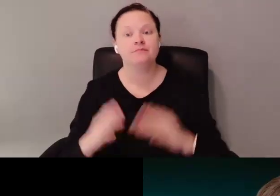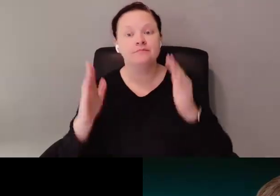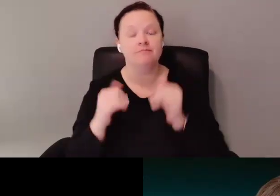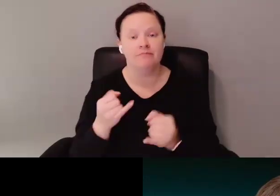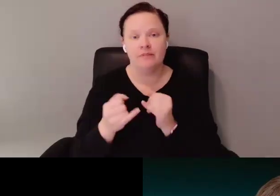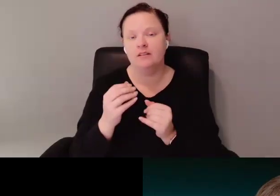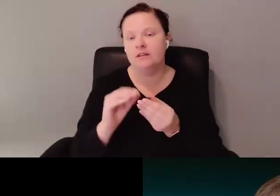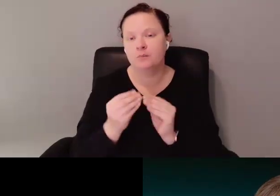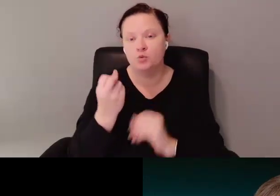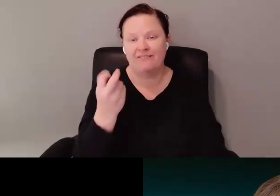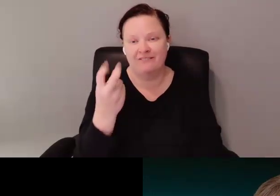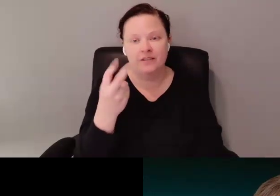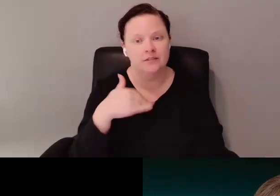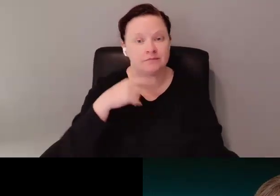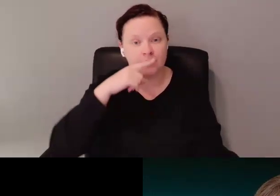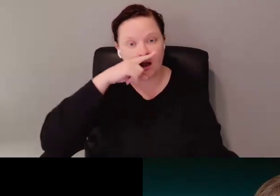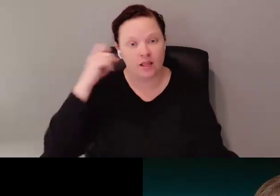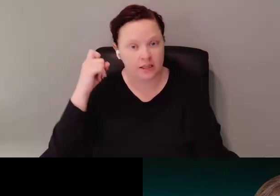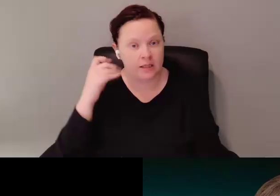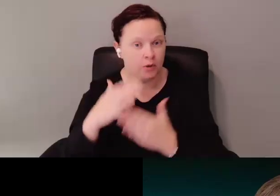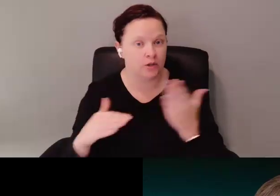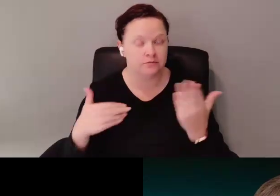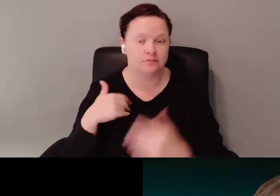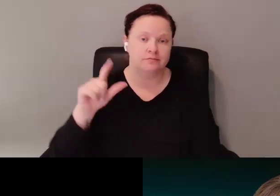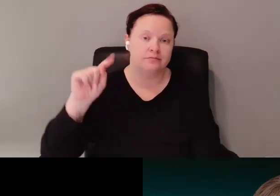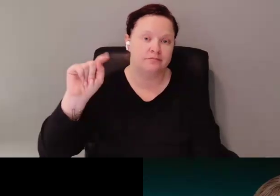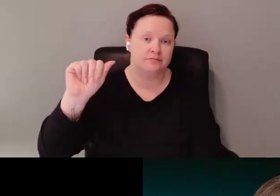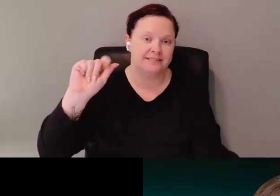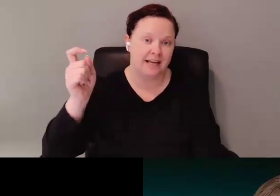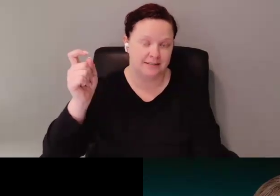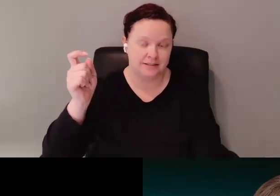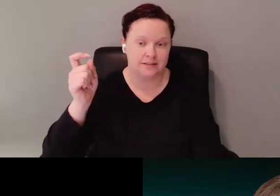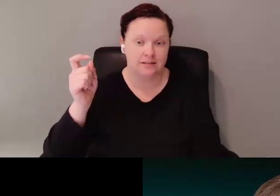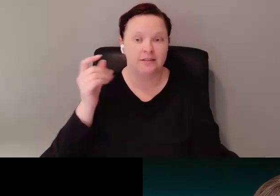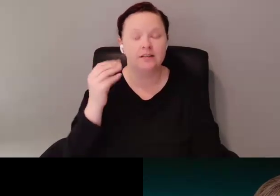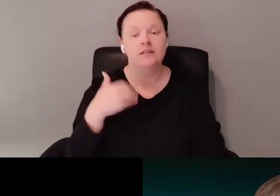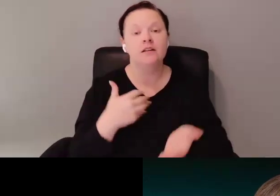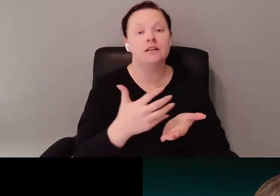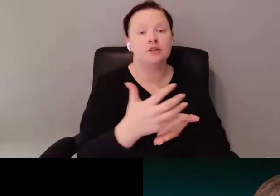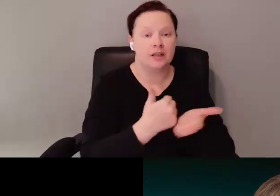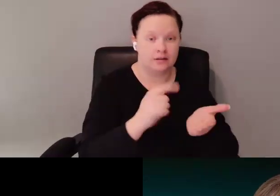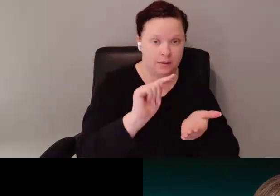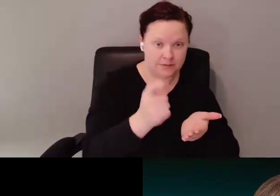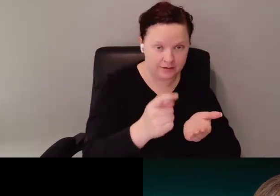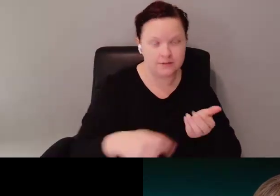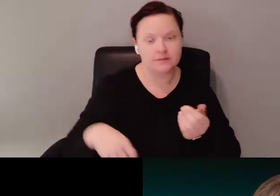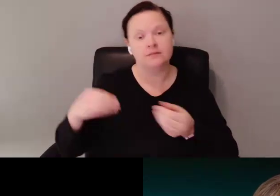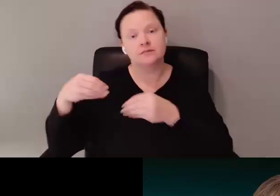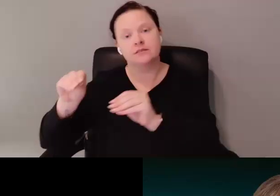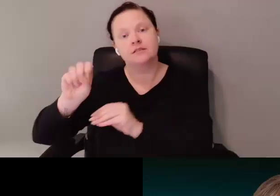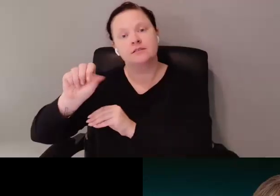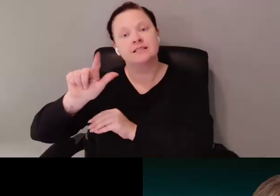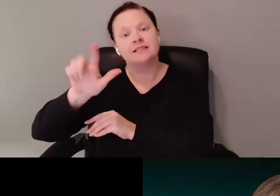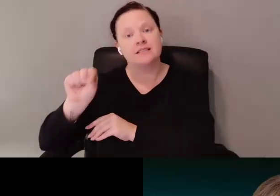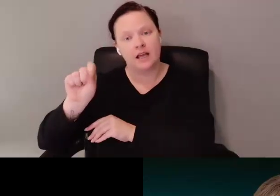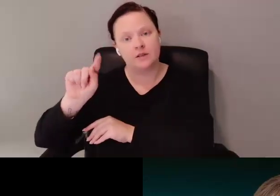is the ugly, like taxes. So income tax, so sales tax is not